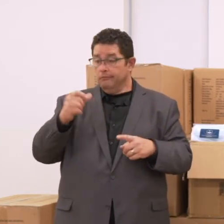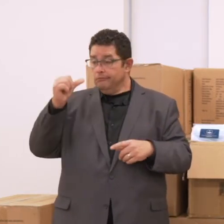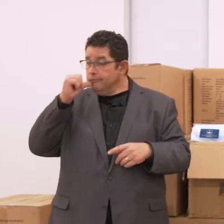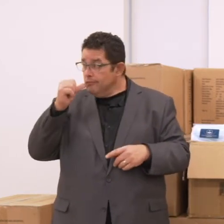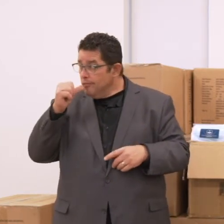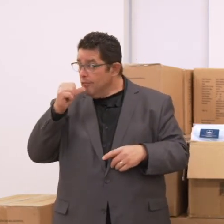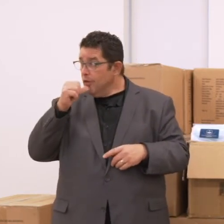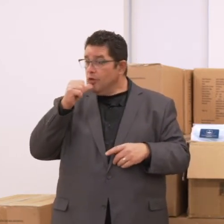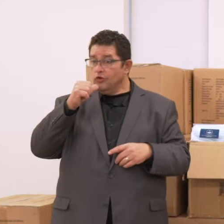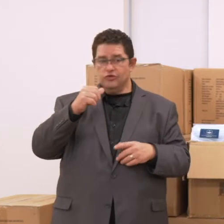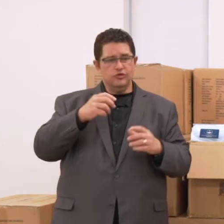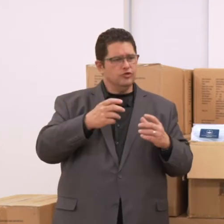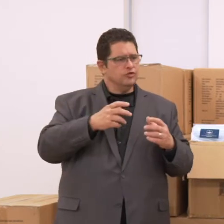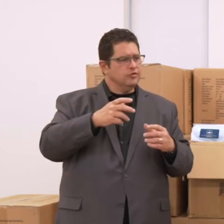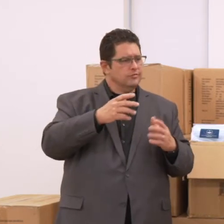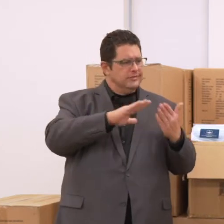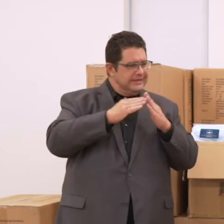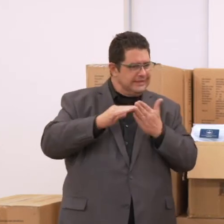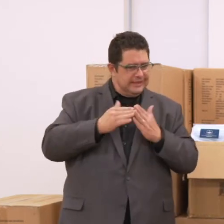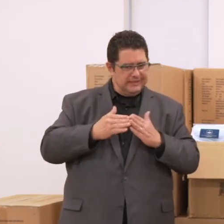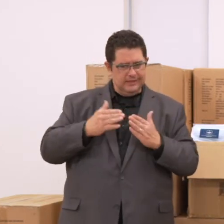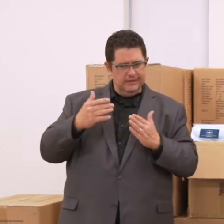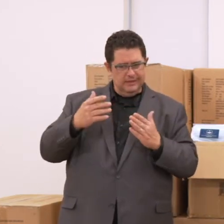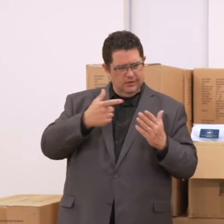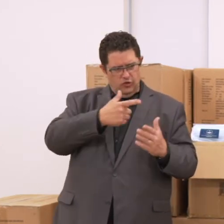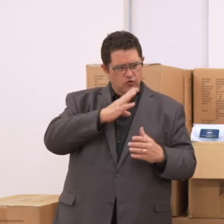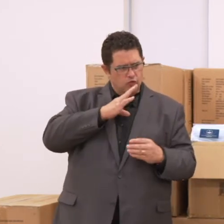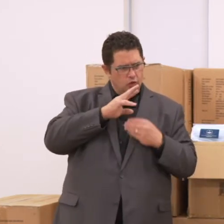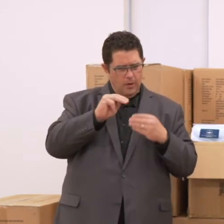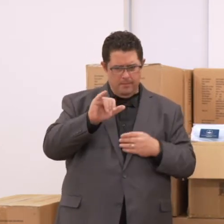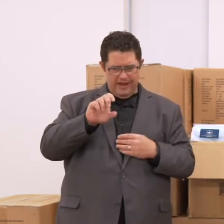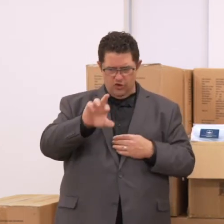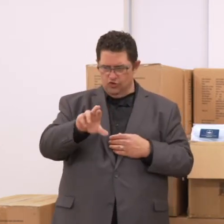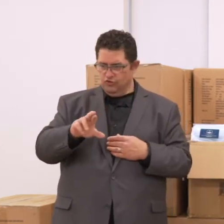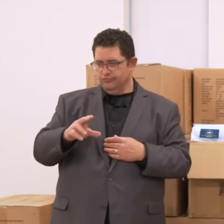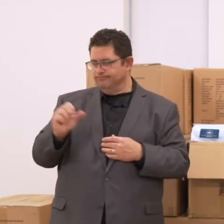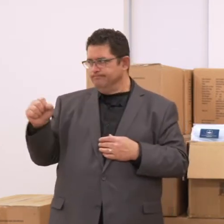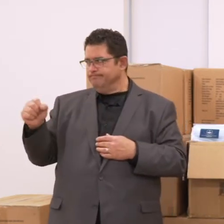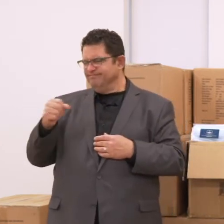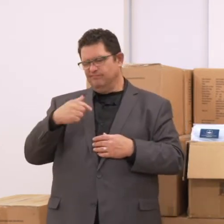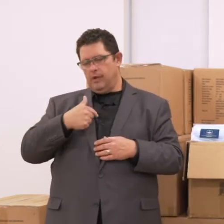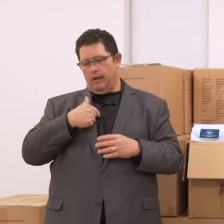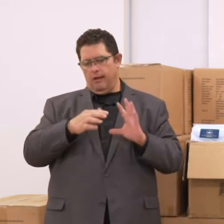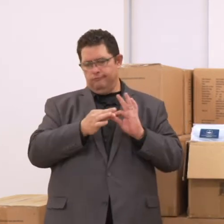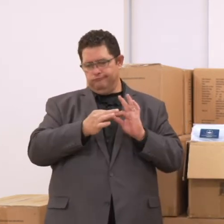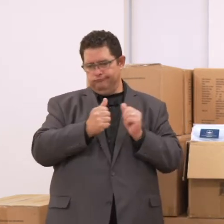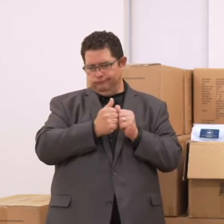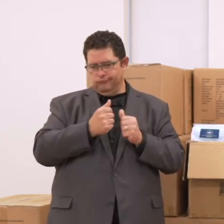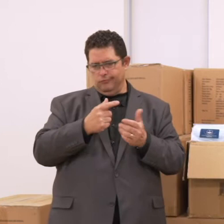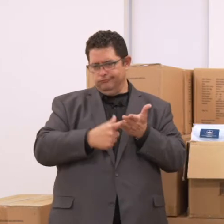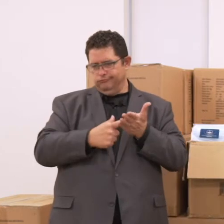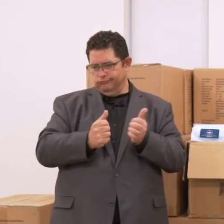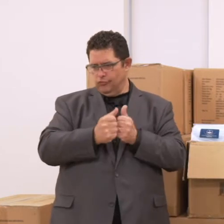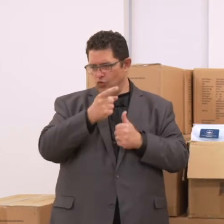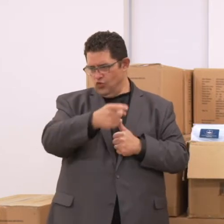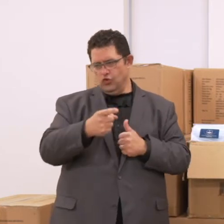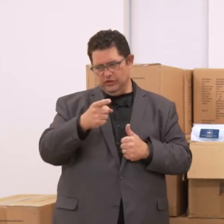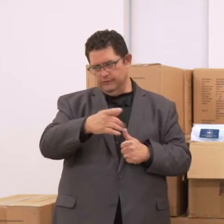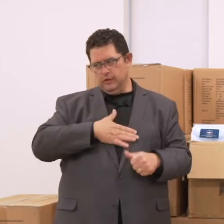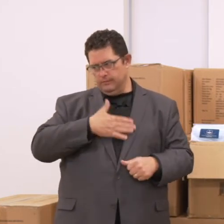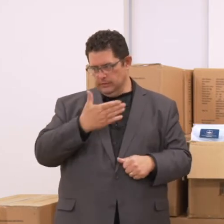with Mayor Cruz? No, I know. I talked to Mayor Cruzen about this. I know she's very upset, and that she has some actions